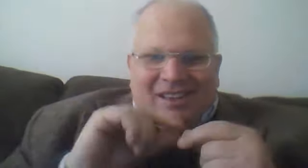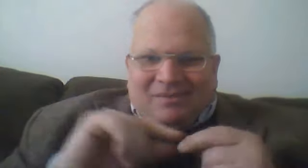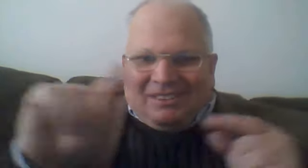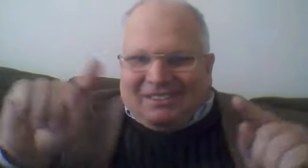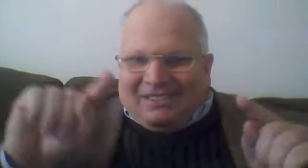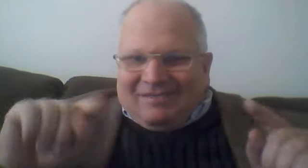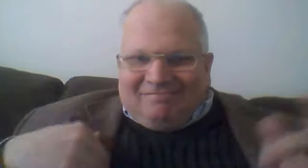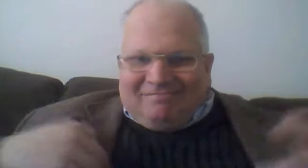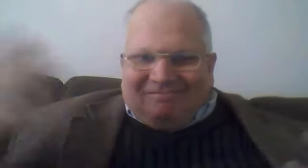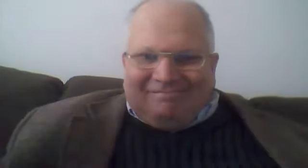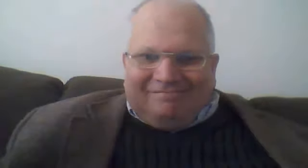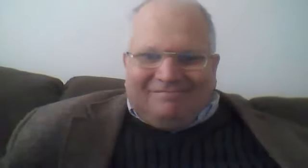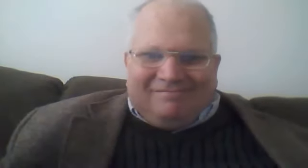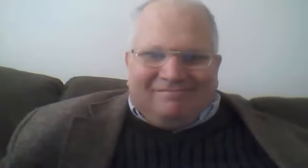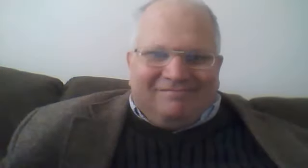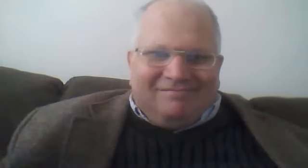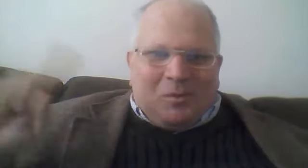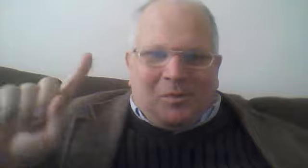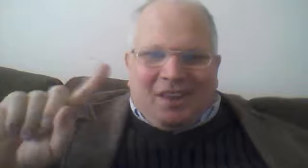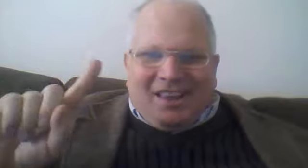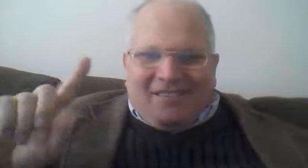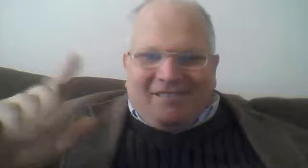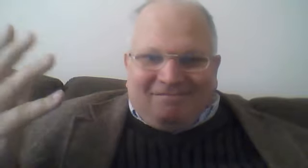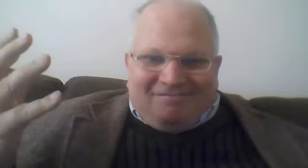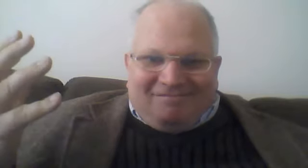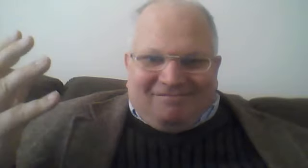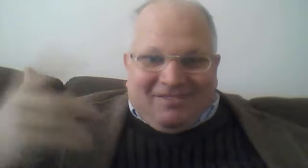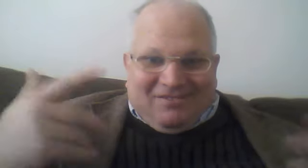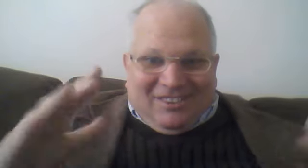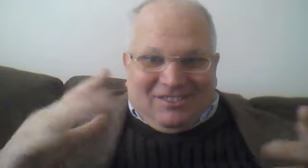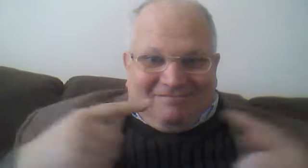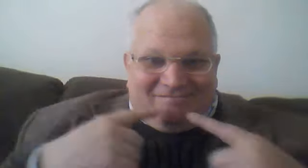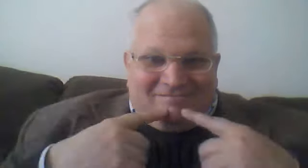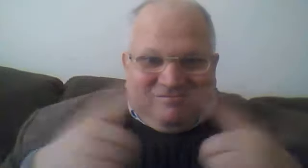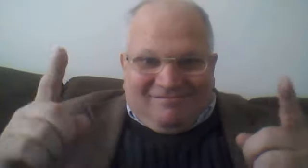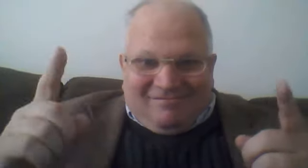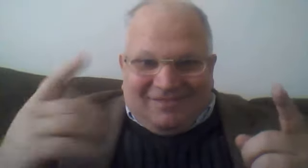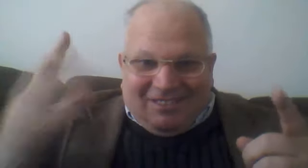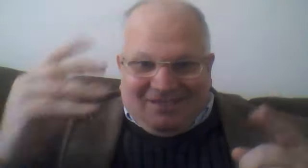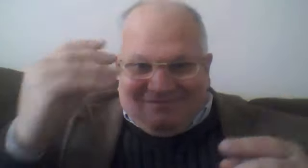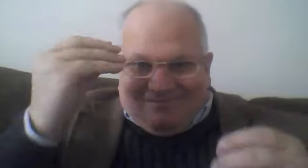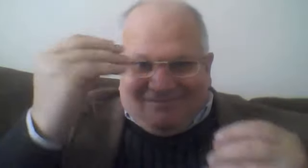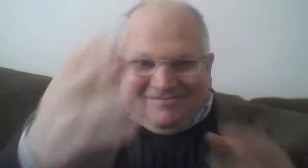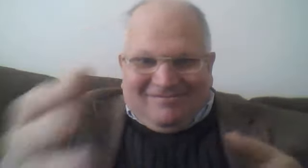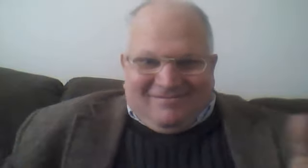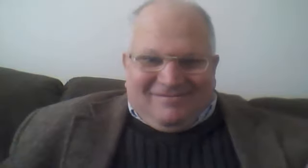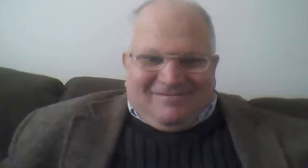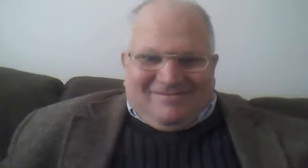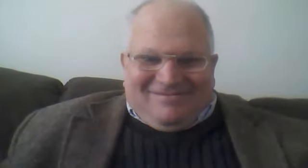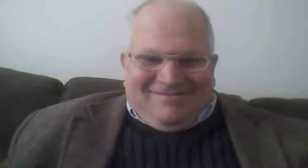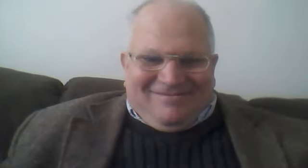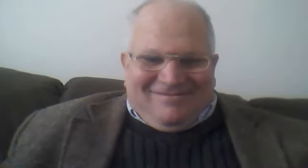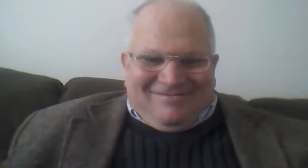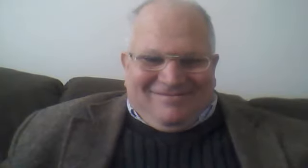and my daughter's favorite tea. All in one load. Michelle's color catcher absorbs the colors that run.